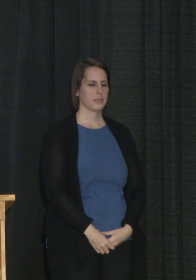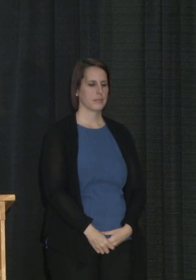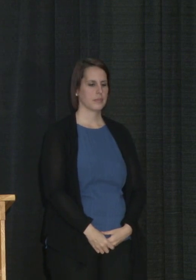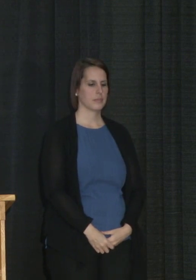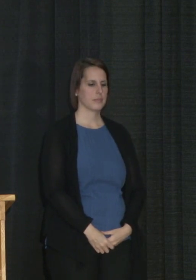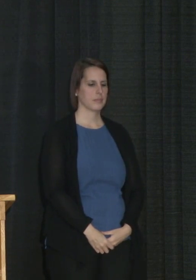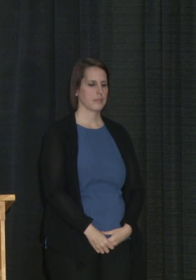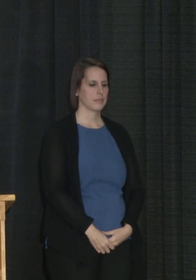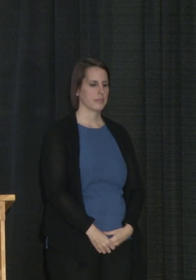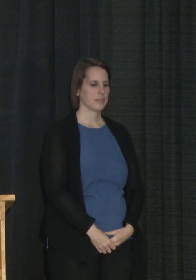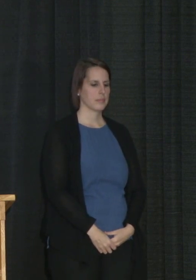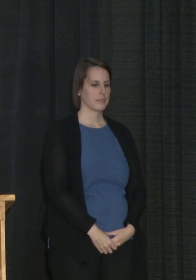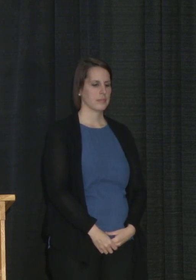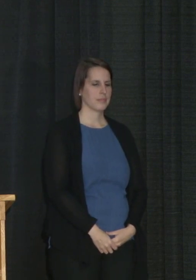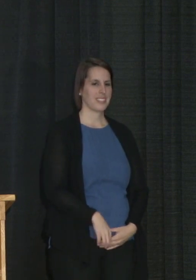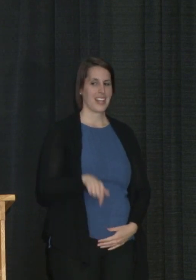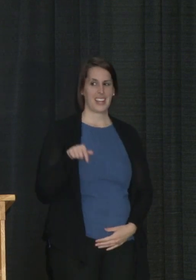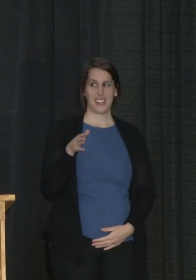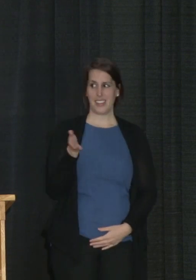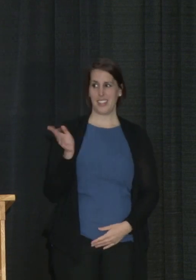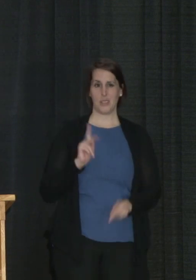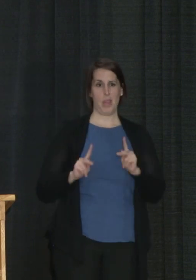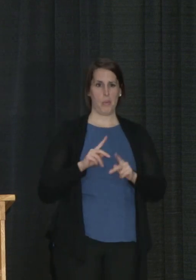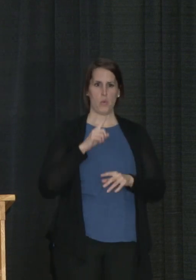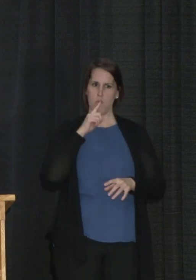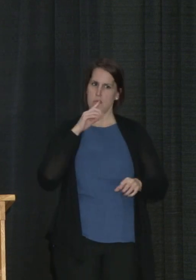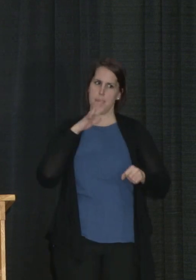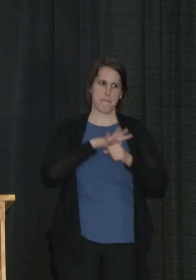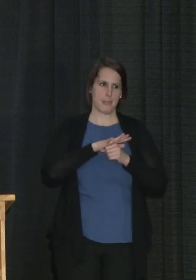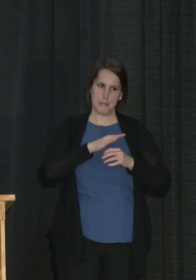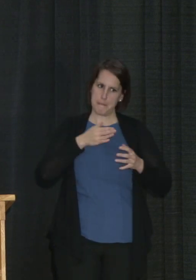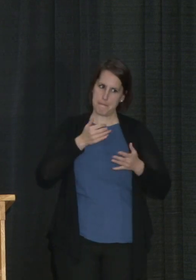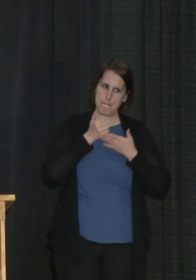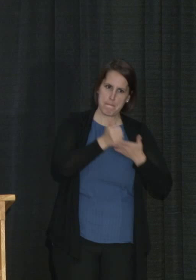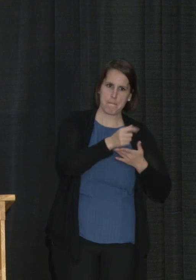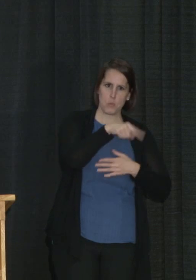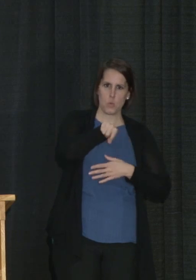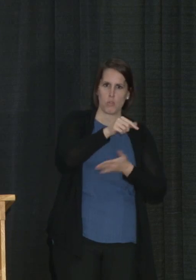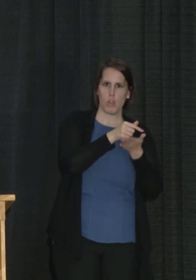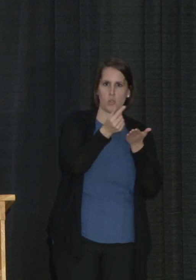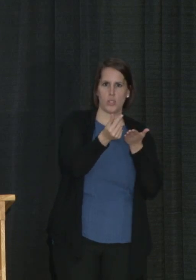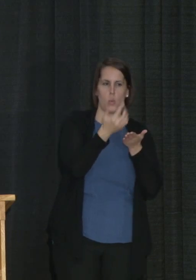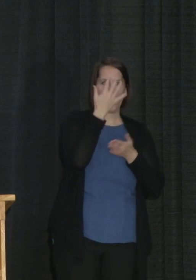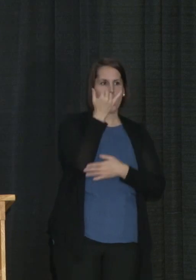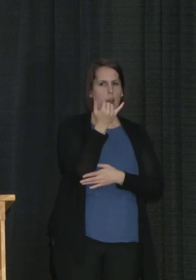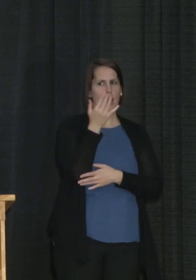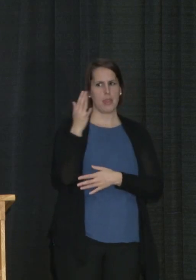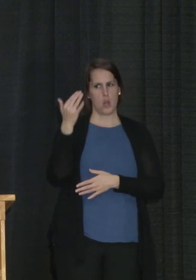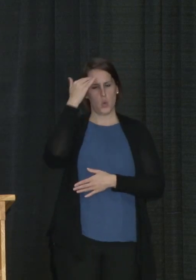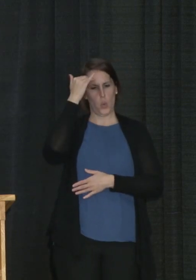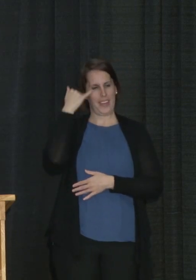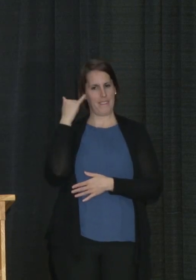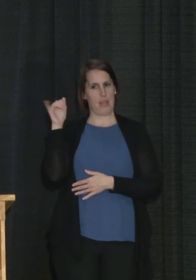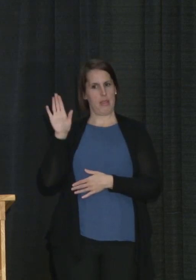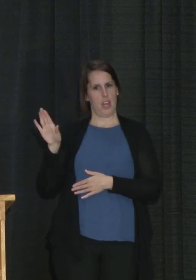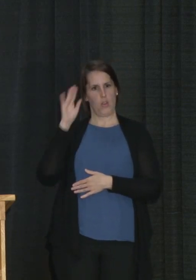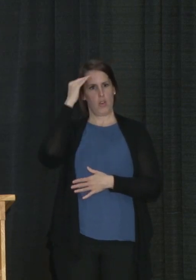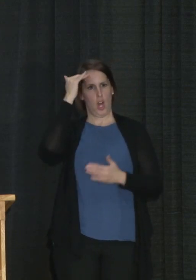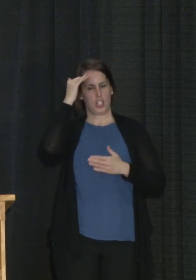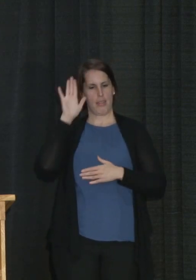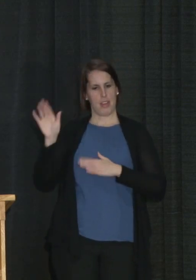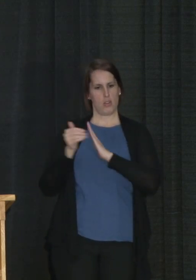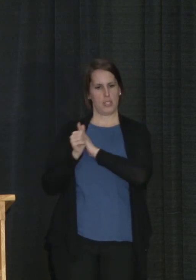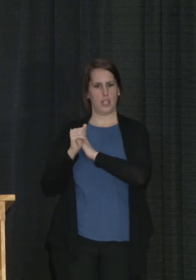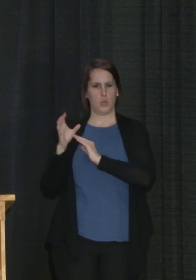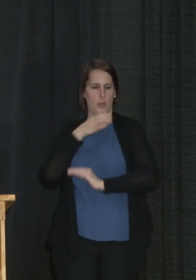There is a reason this group of people is so committed to our graduates. They know that knowledge and skills are forms of empowerment.